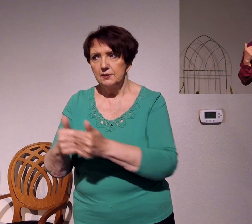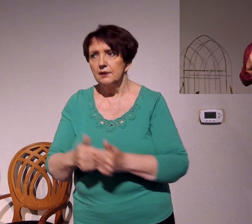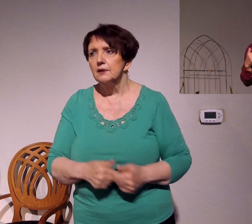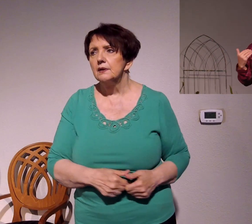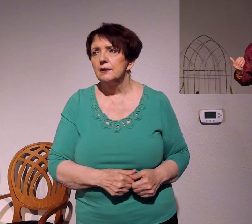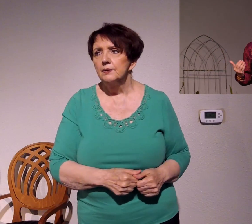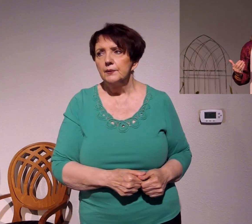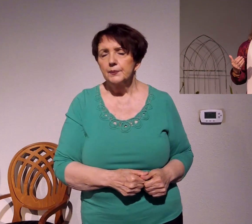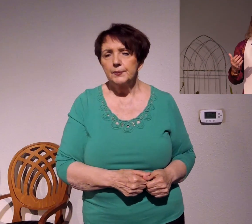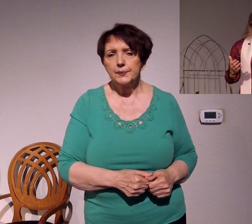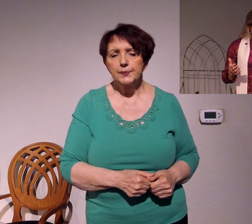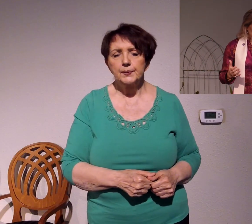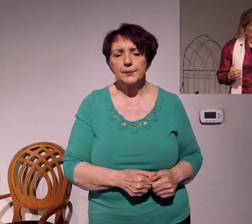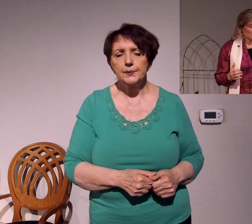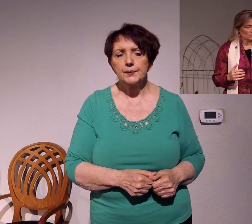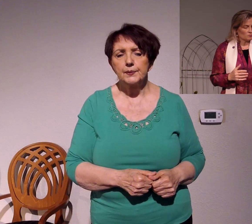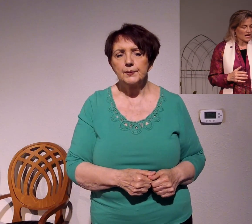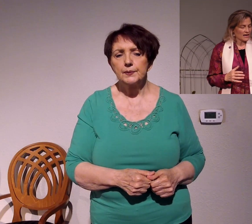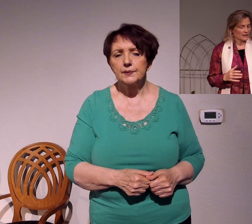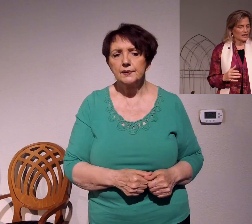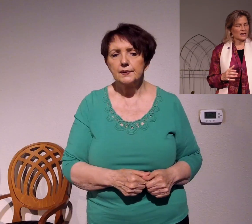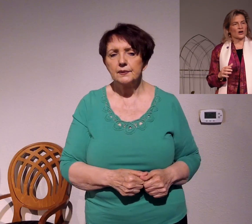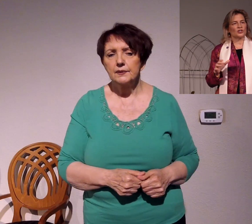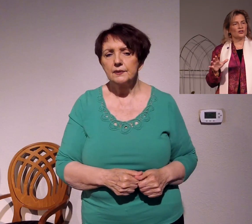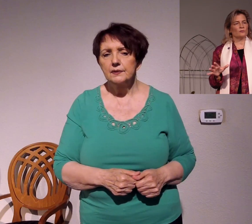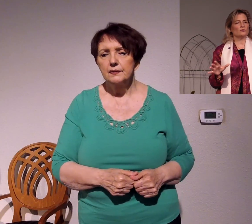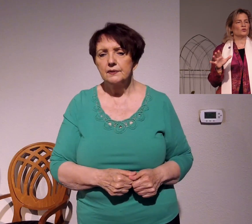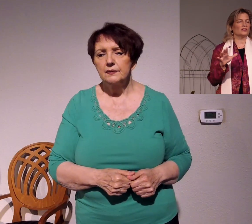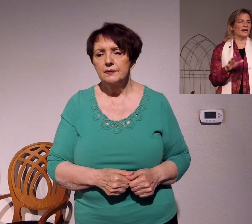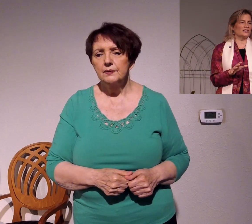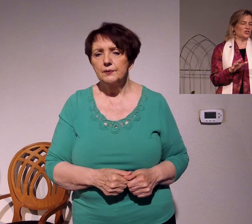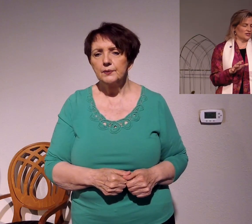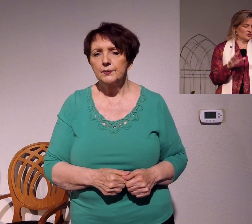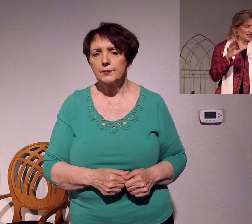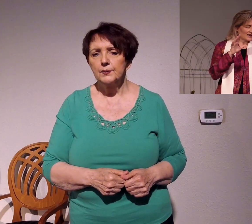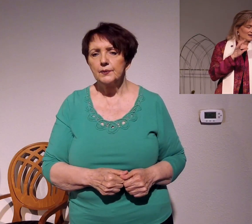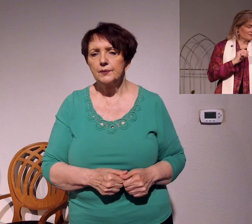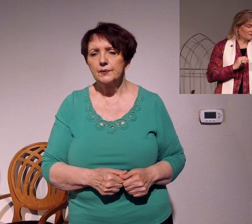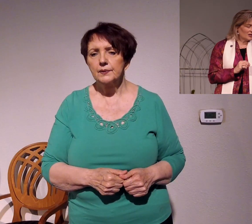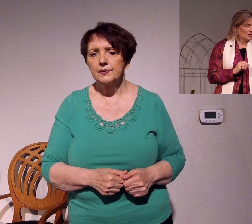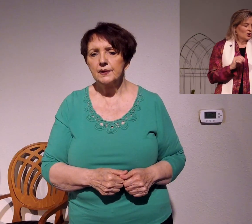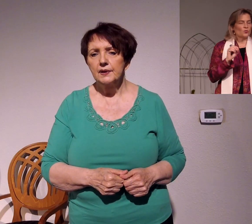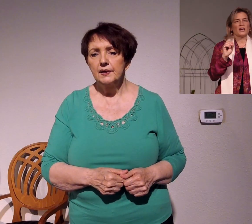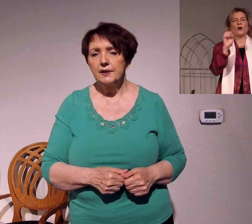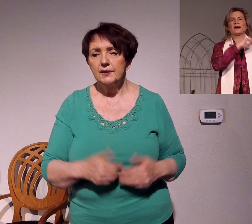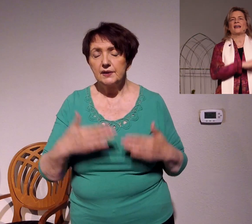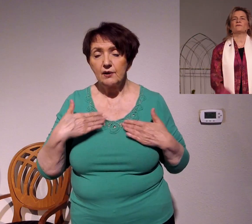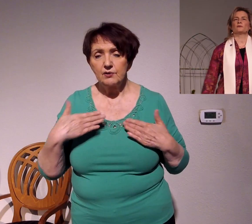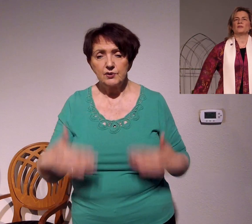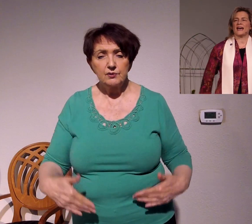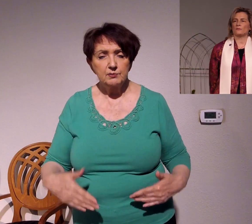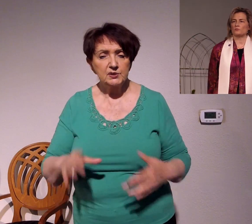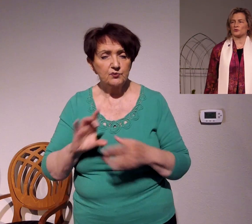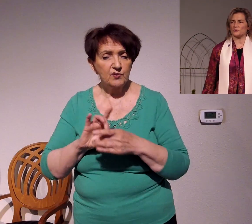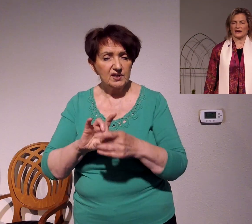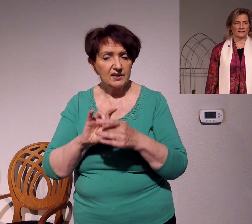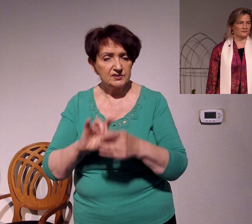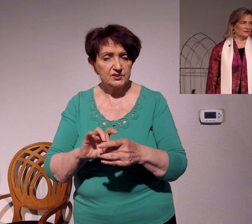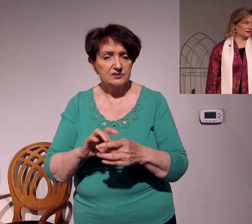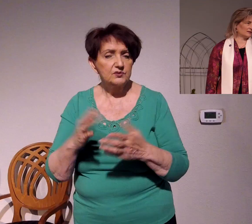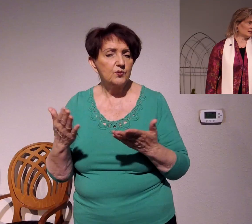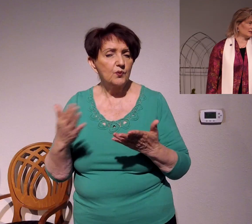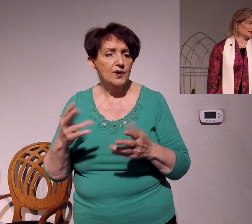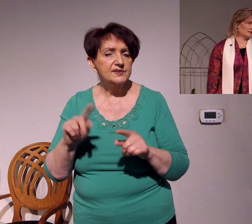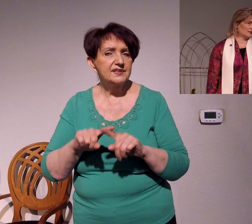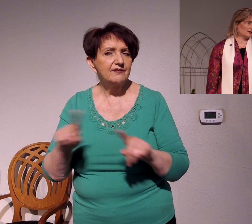And what difference do you think it would make in our human relations if we all came from that